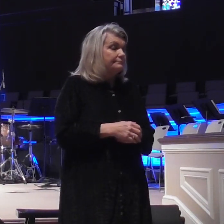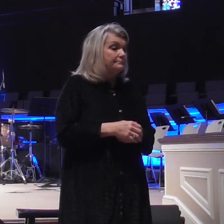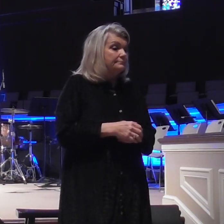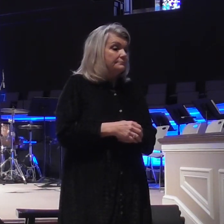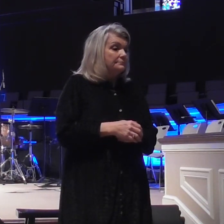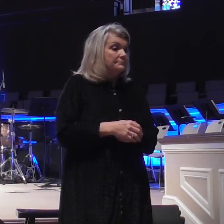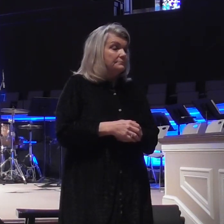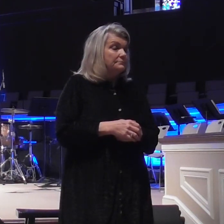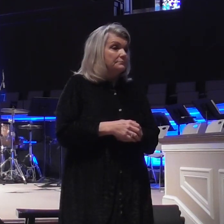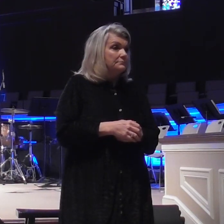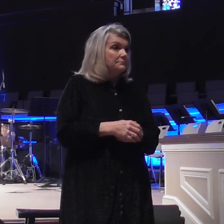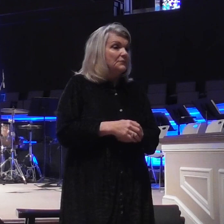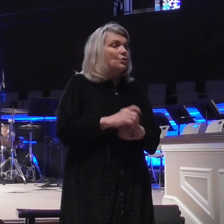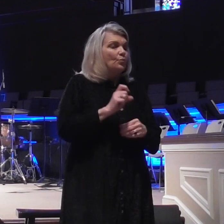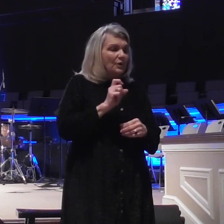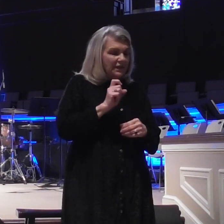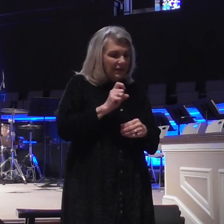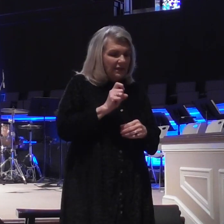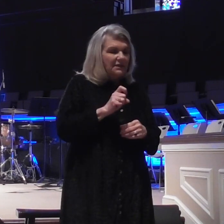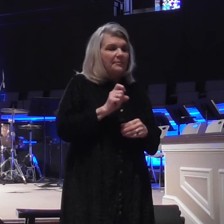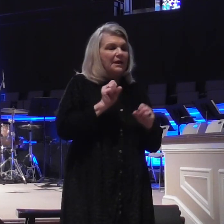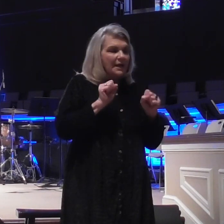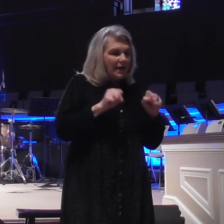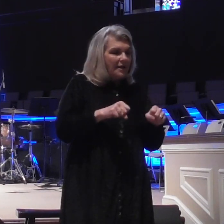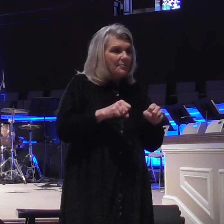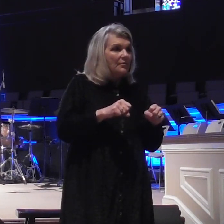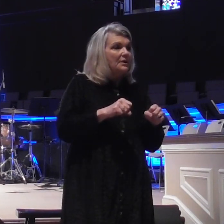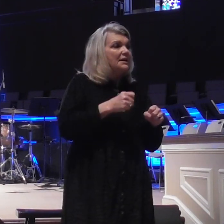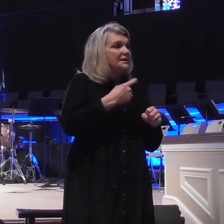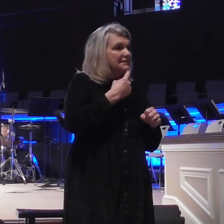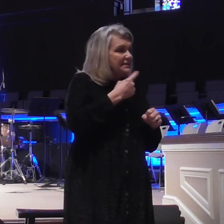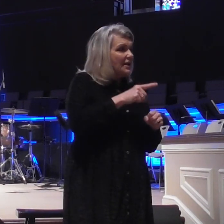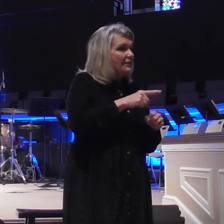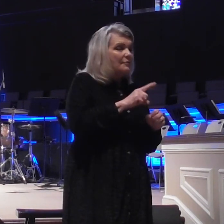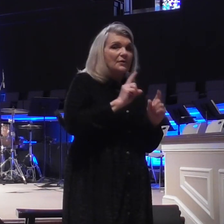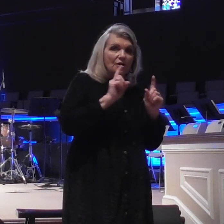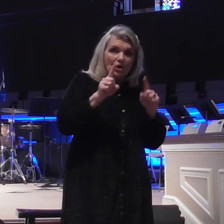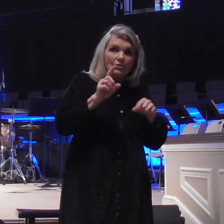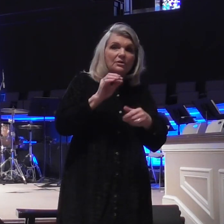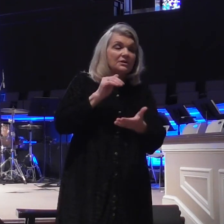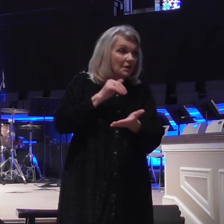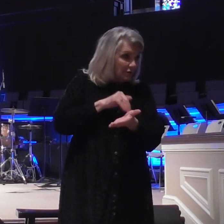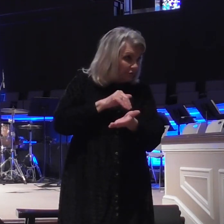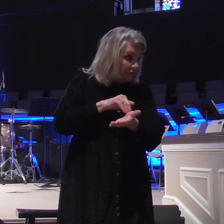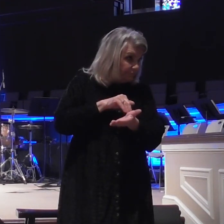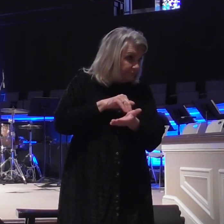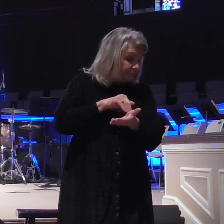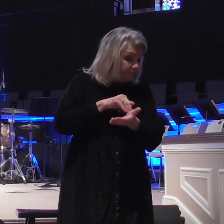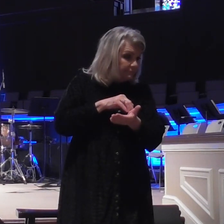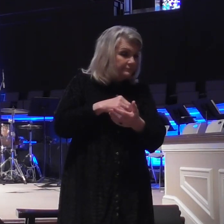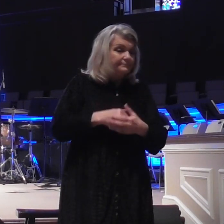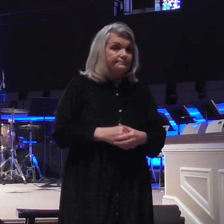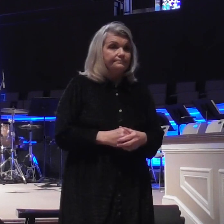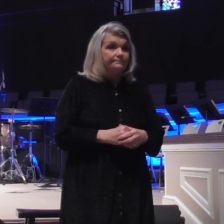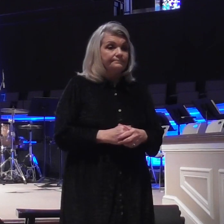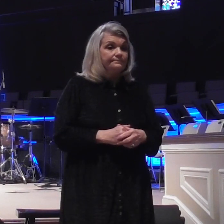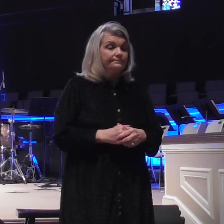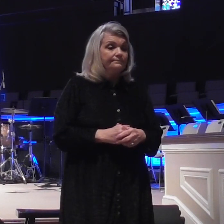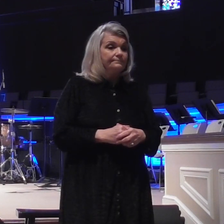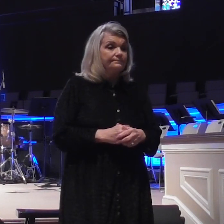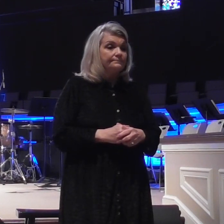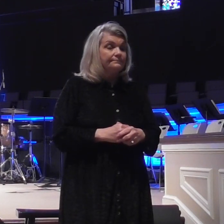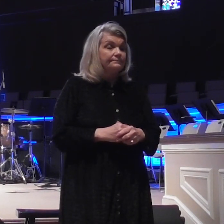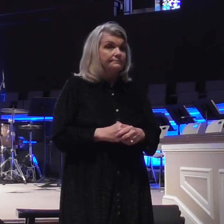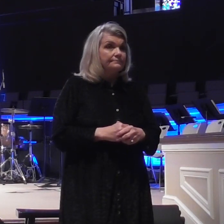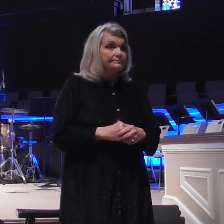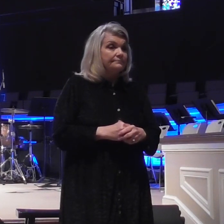We've got to be able to do that, and the way to do that is to say the gendered body is real. Whatever we're going to do moving forward, we can't say